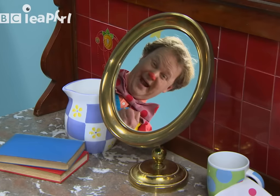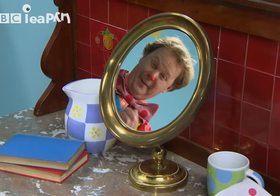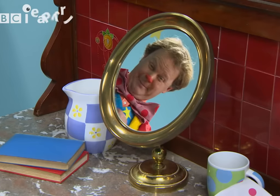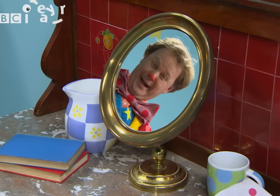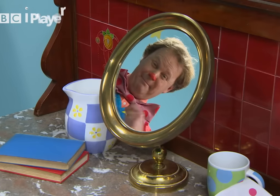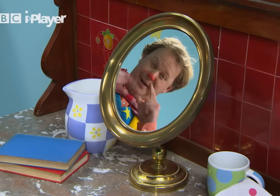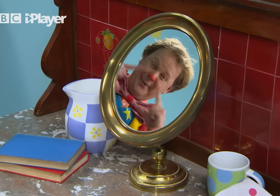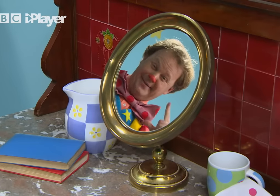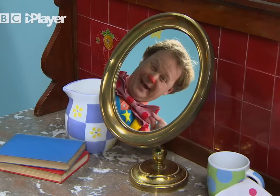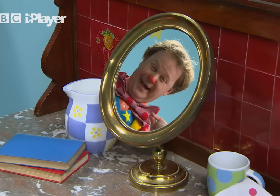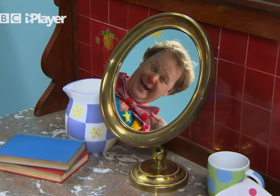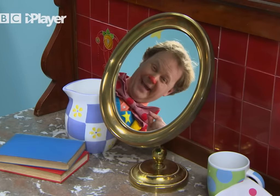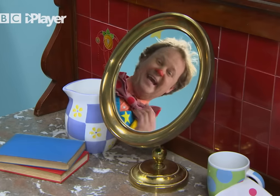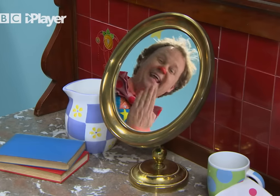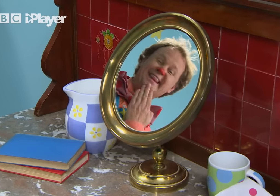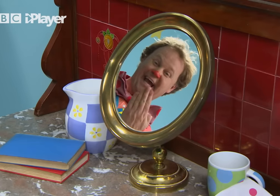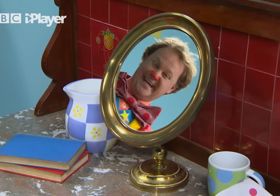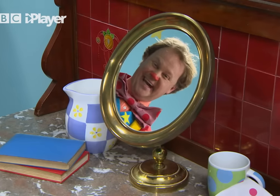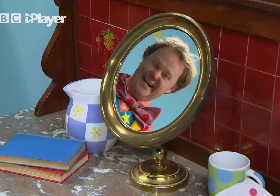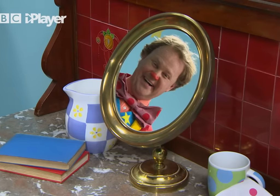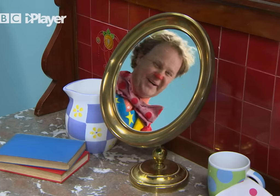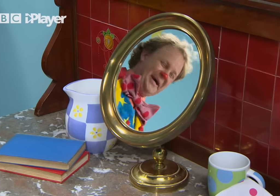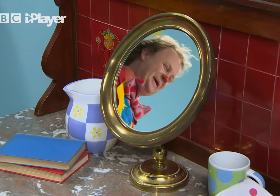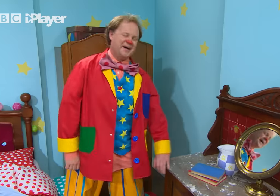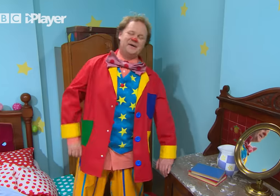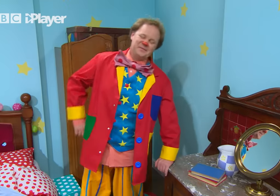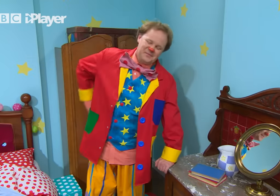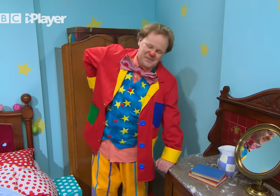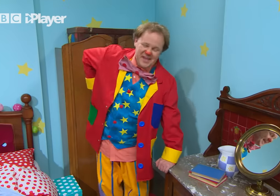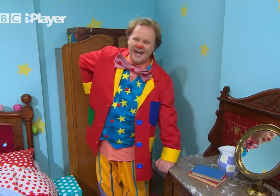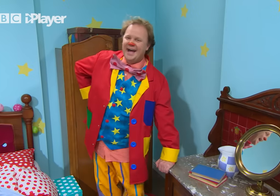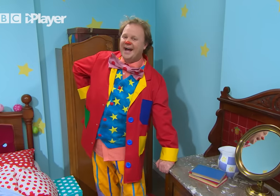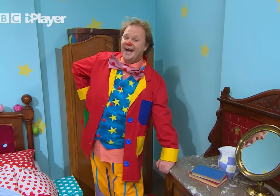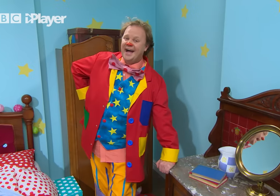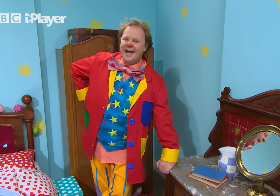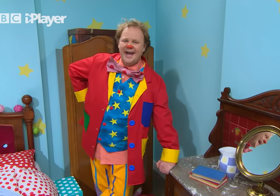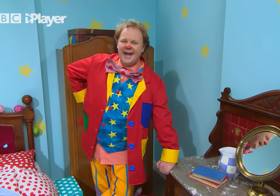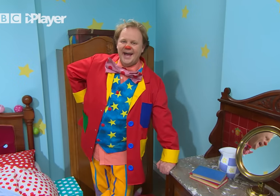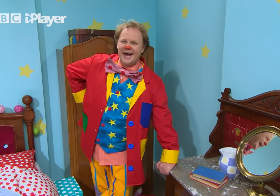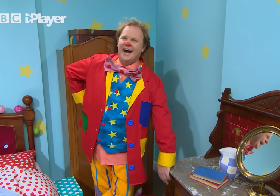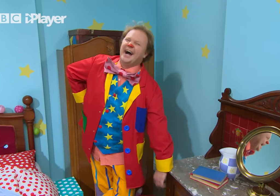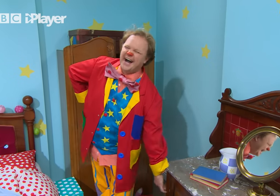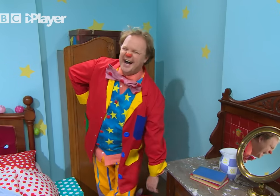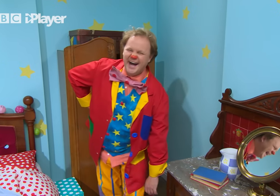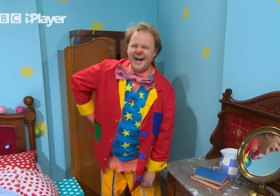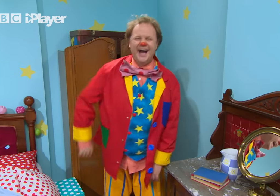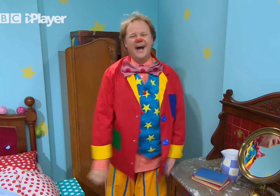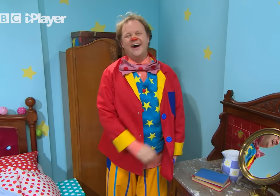Found my bow tie! Thank you! You were wearing it all the time. You are funny friend, Mr. Tumble.